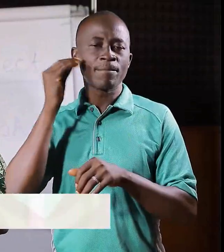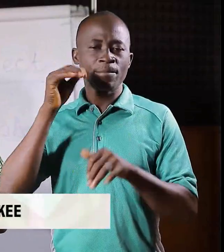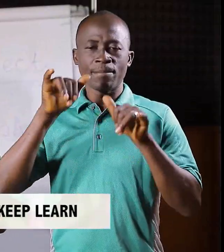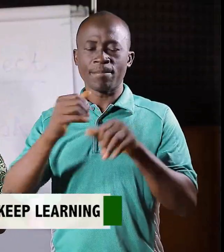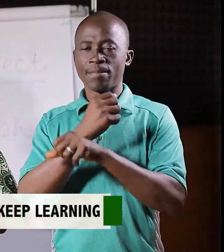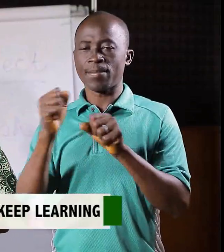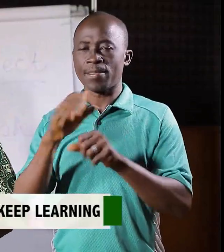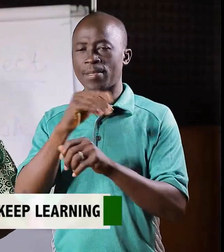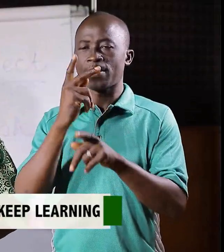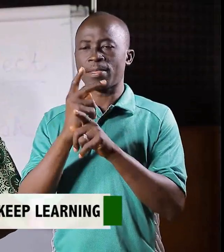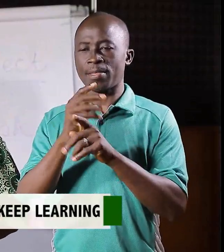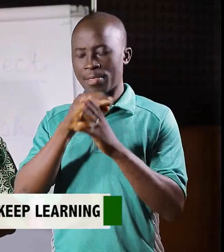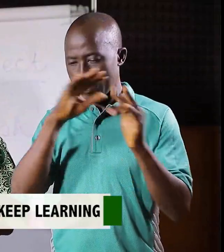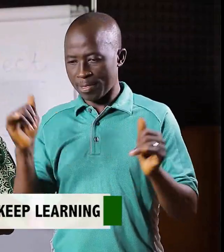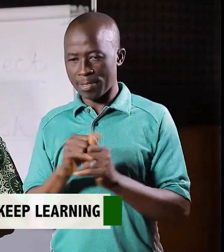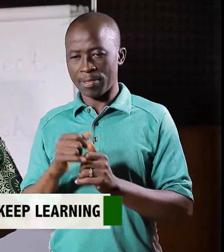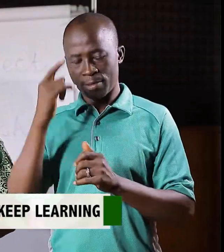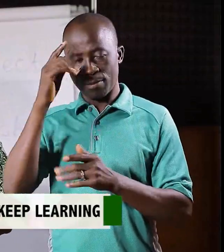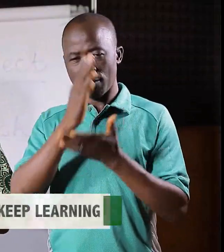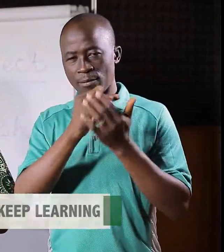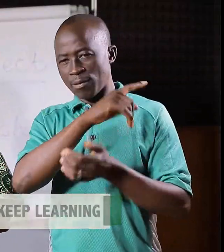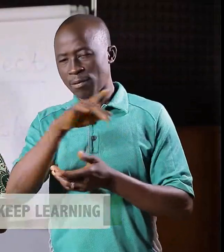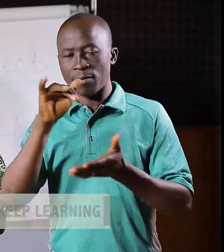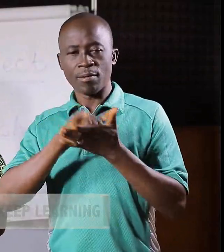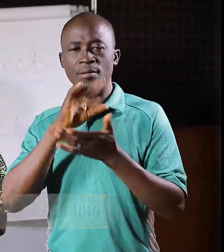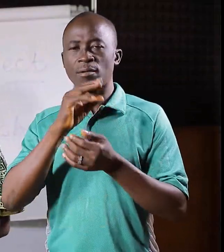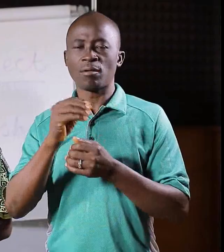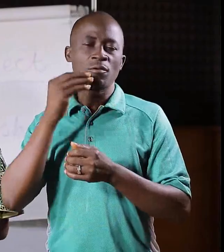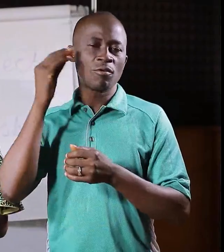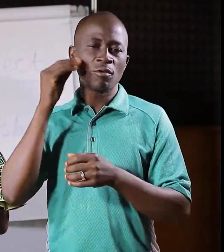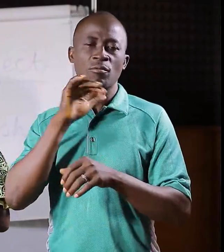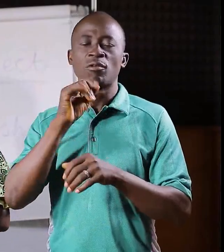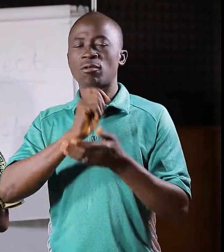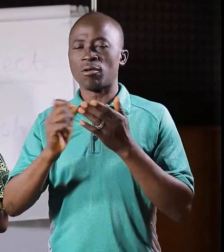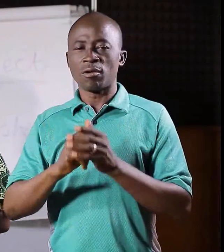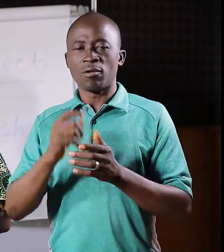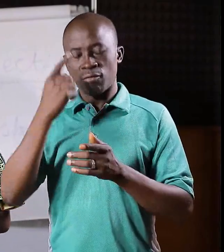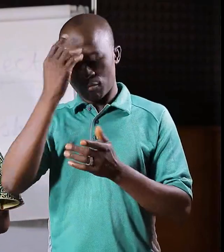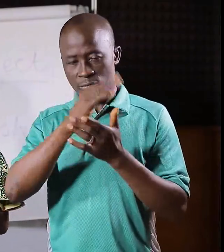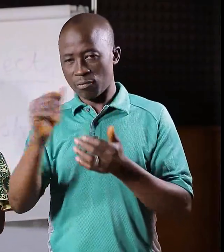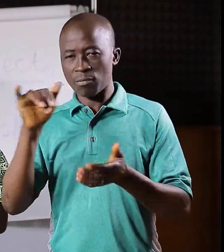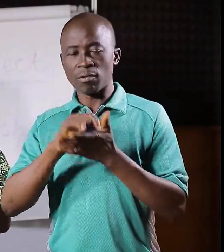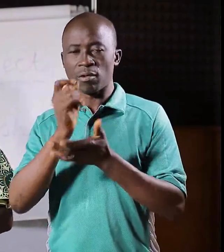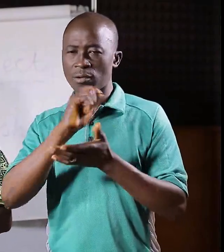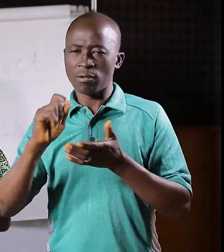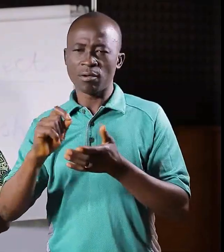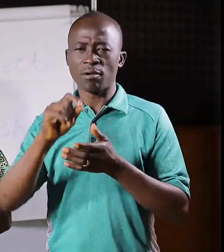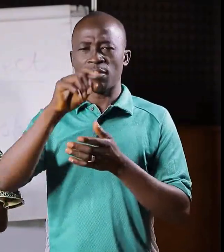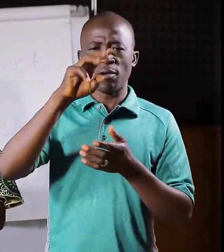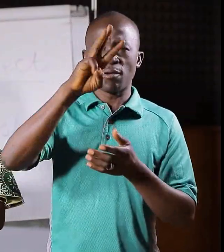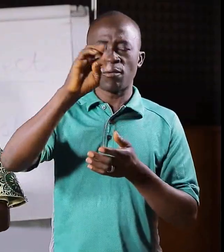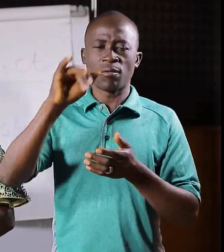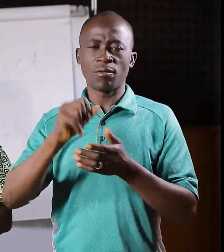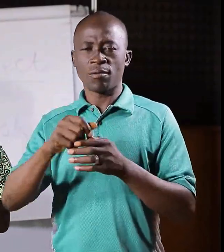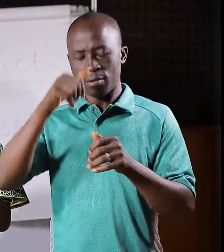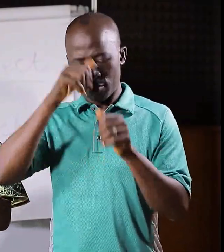stay safe, and keep learning. That's for those of us that are home not writing WAEC. For those writing WAEC, please remember to observe